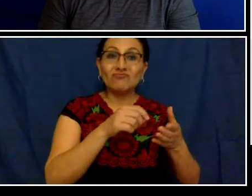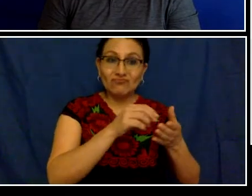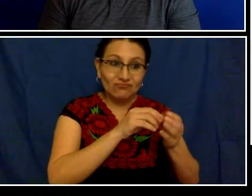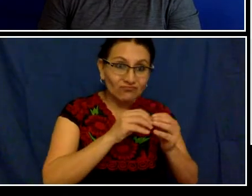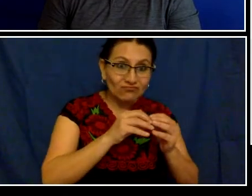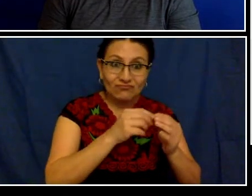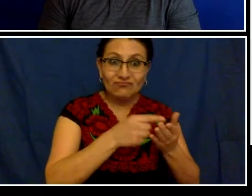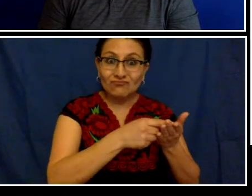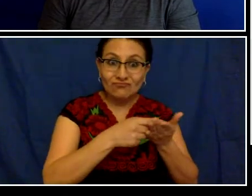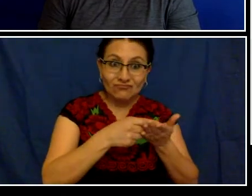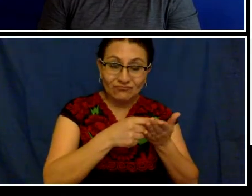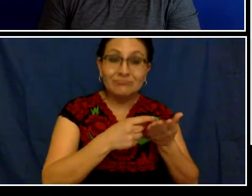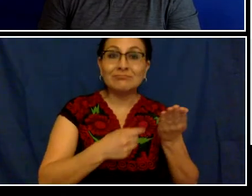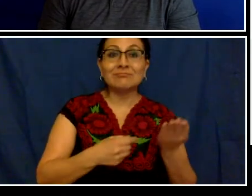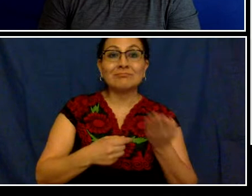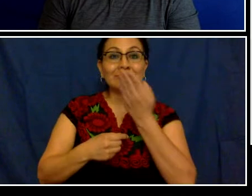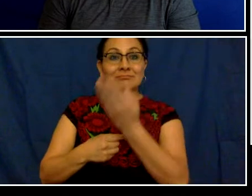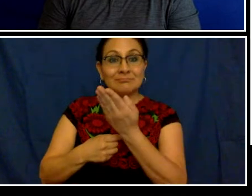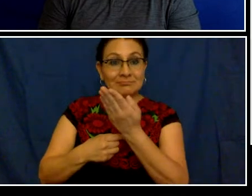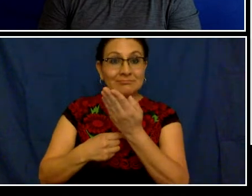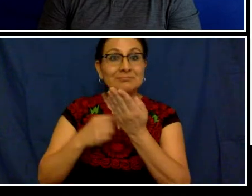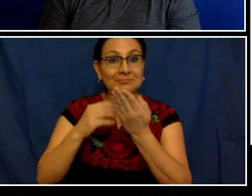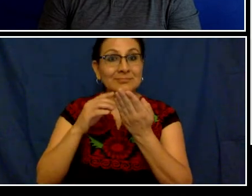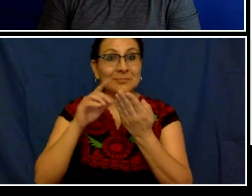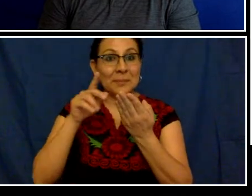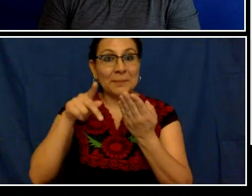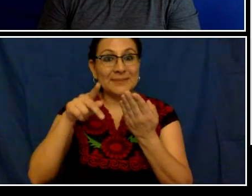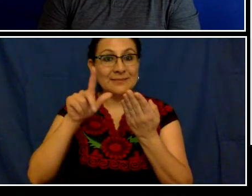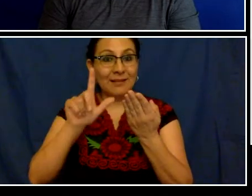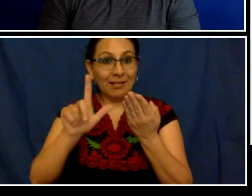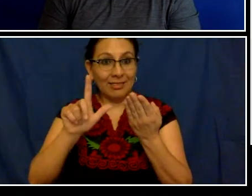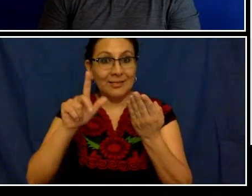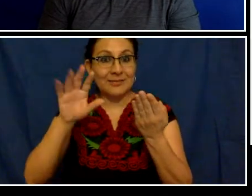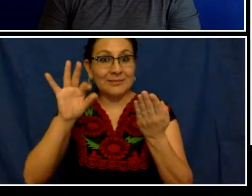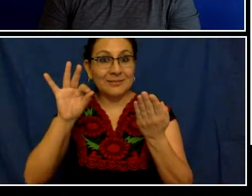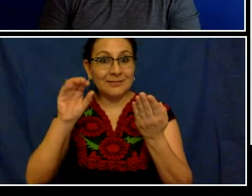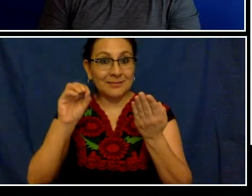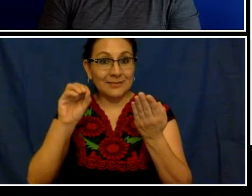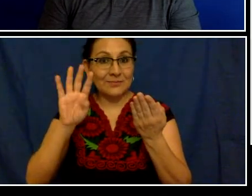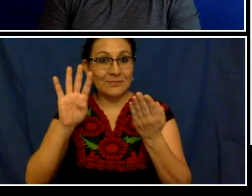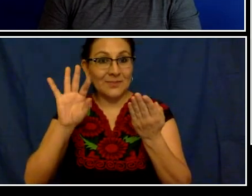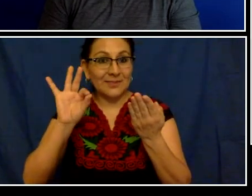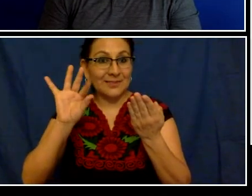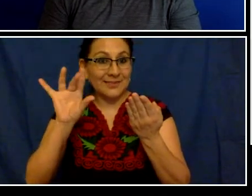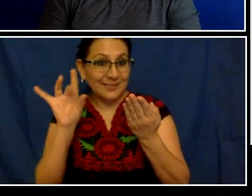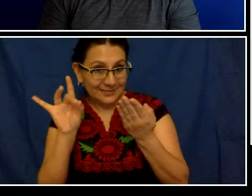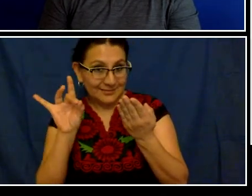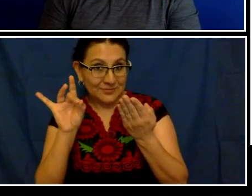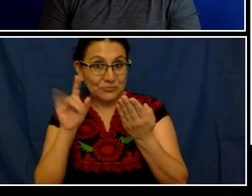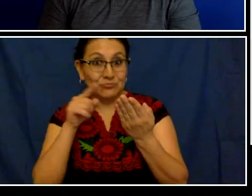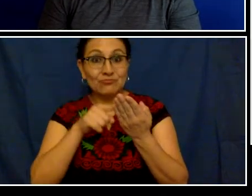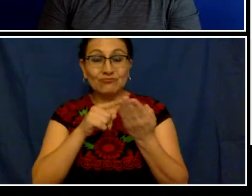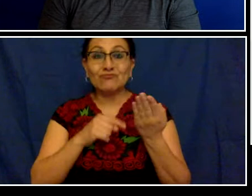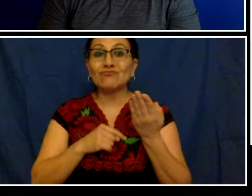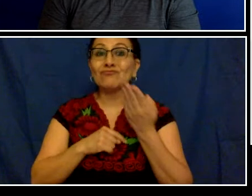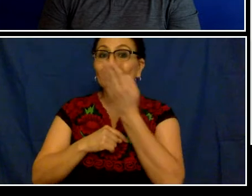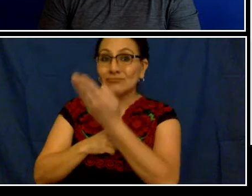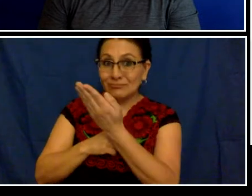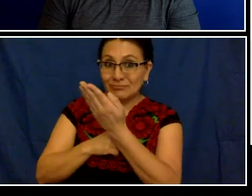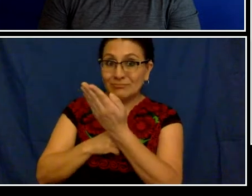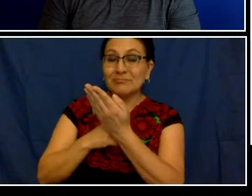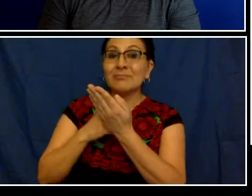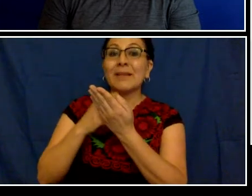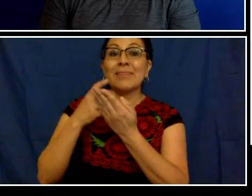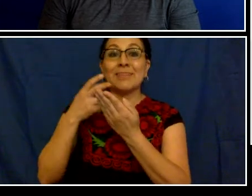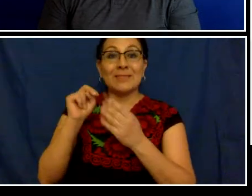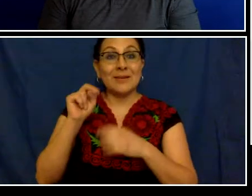Okay, our Congress decided that they were going to propose a bill. Okay, and it's Public